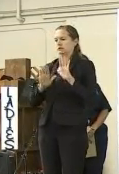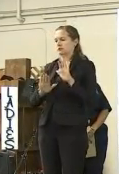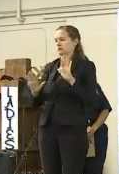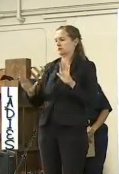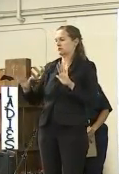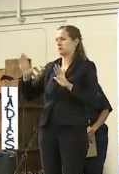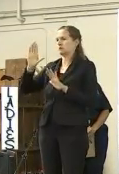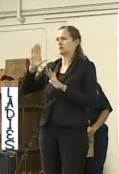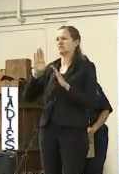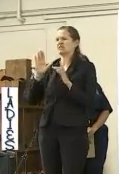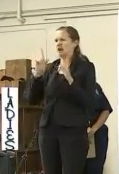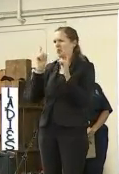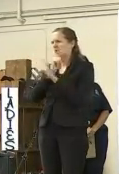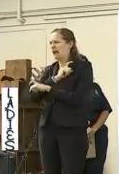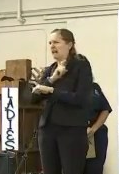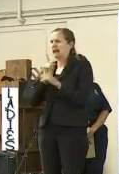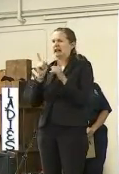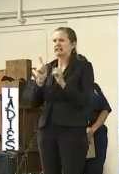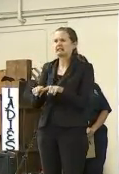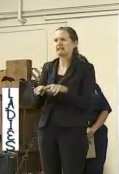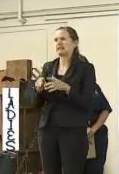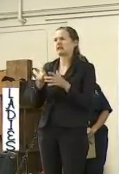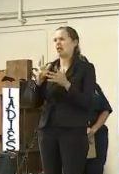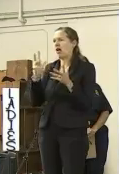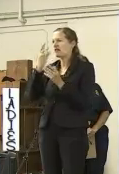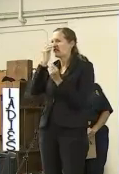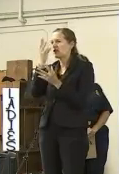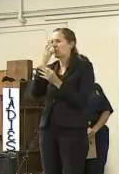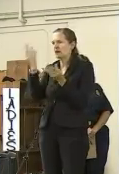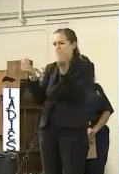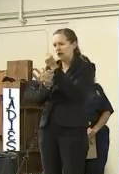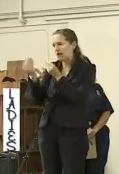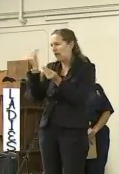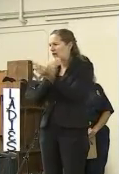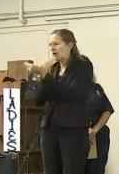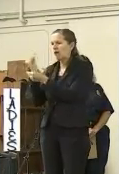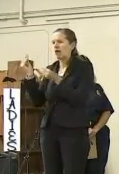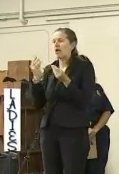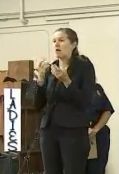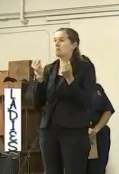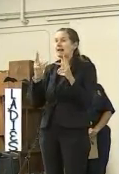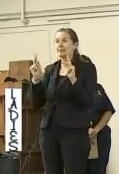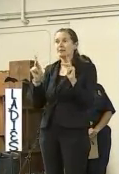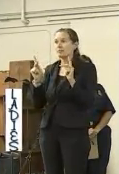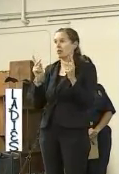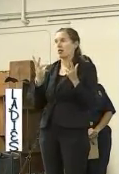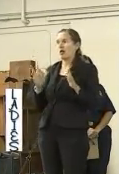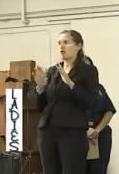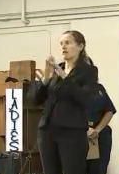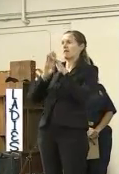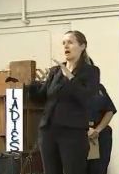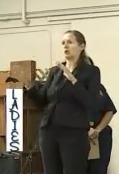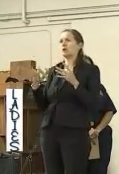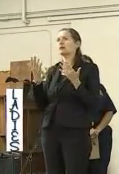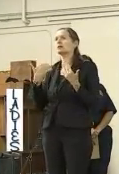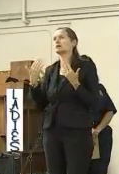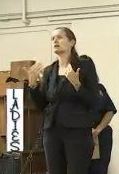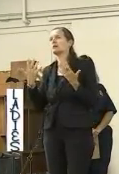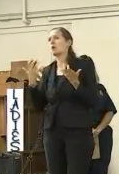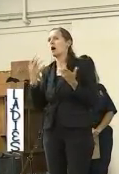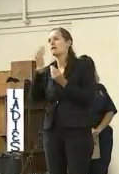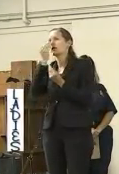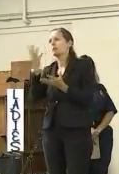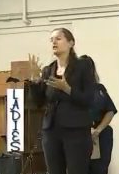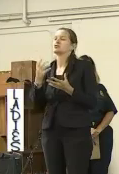complex incident with a lot of information and lots of people that are evacuated out of their homes, and we want to make sure we're getting that information out there to